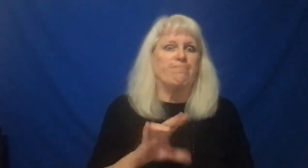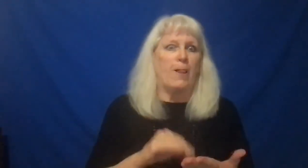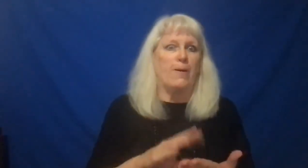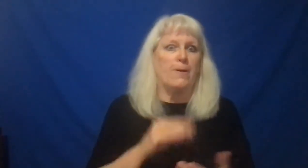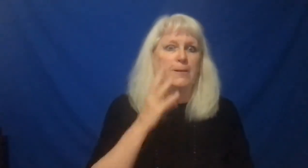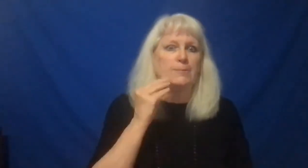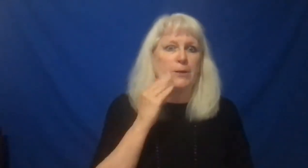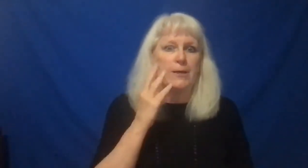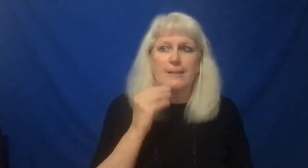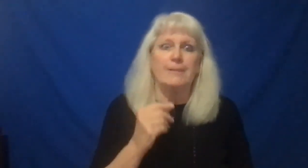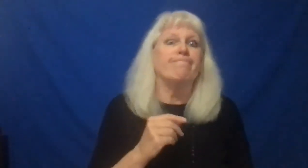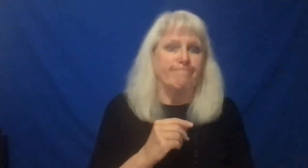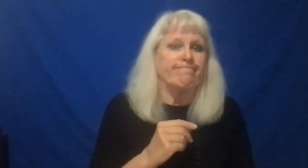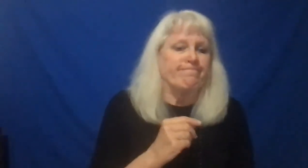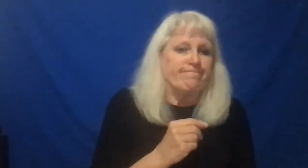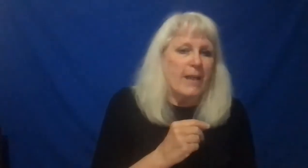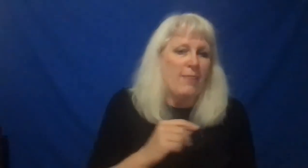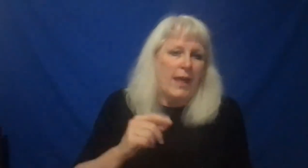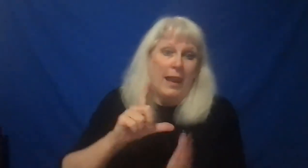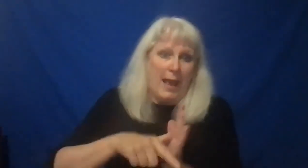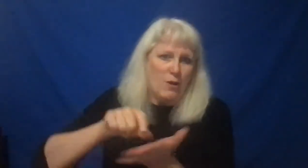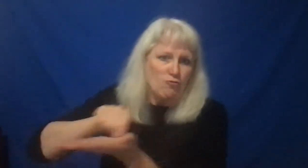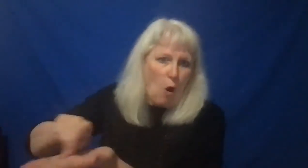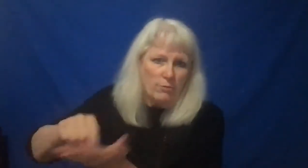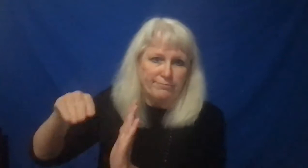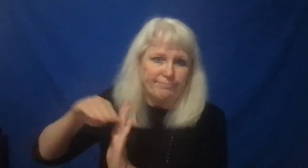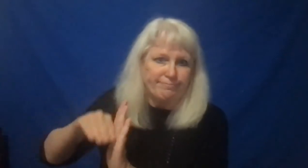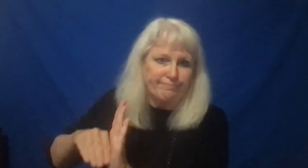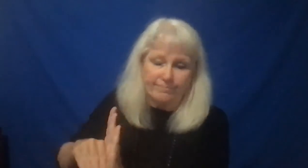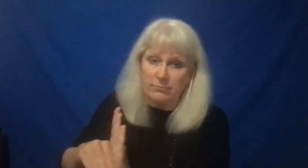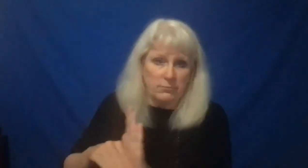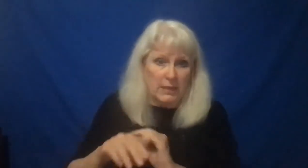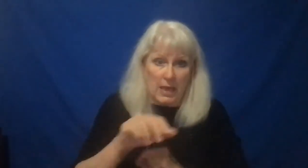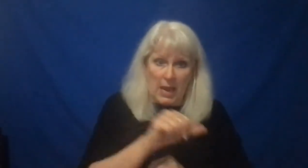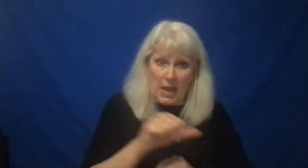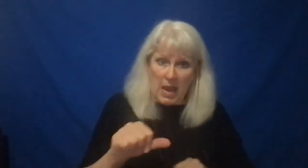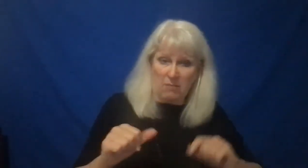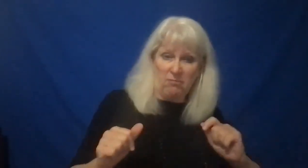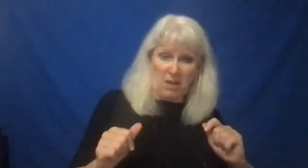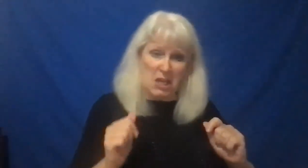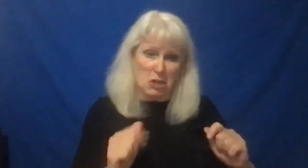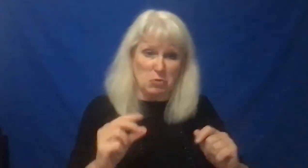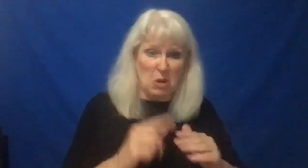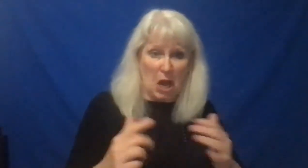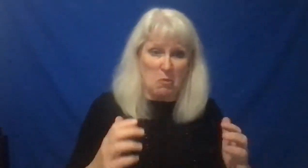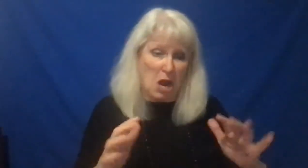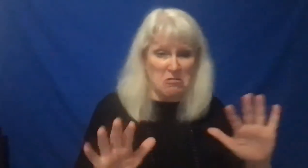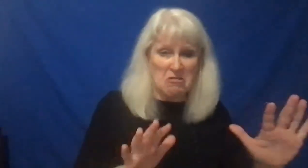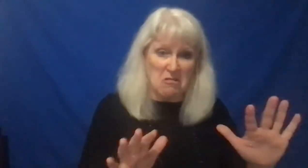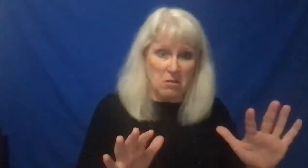instinctively, I think, that AA is not ours to do with as we please. We are but